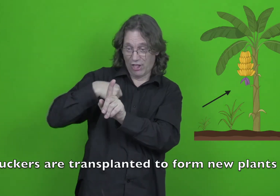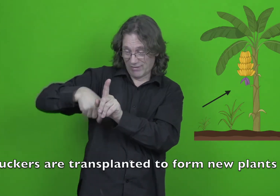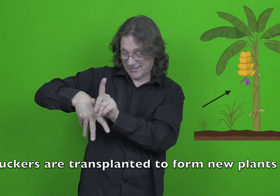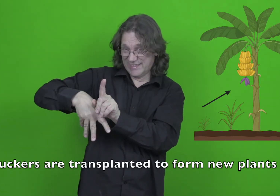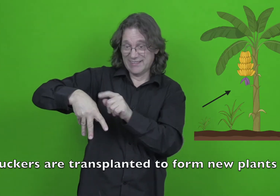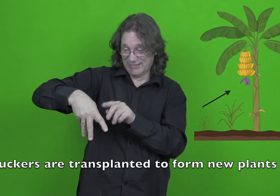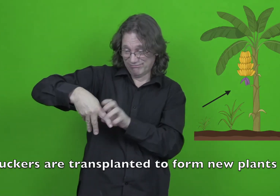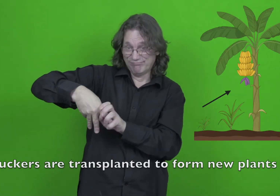plants.